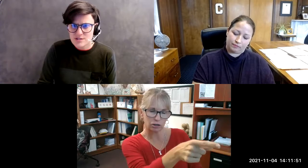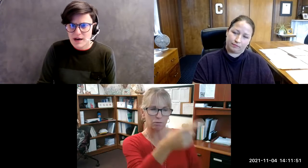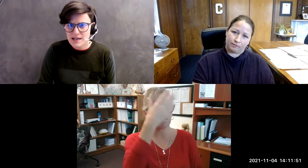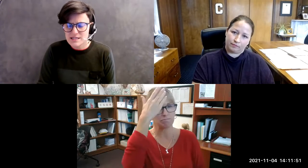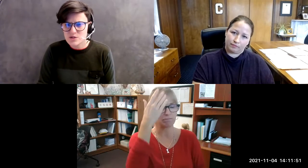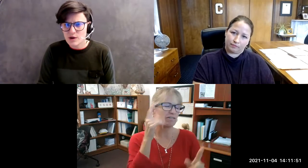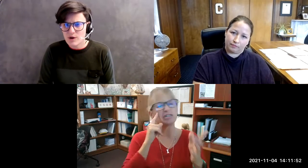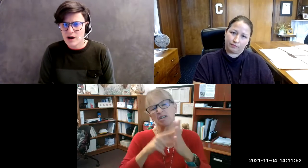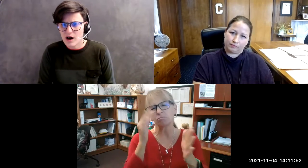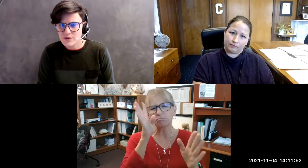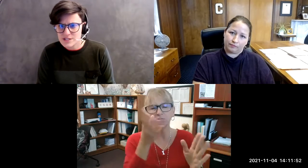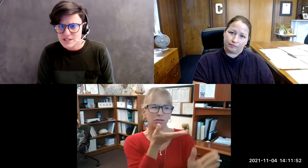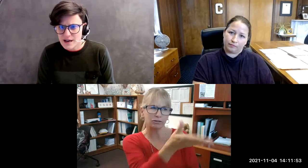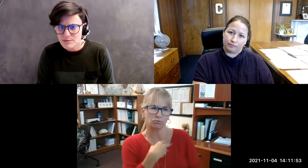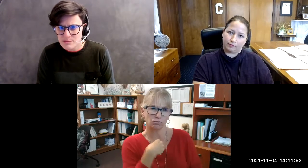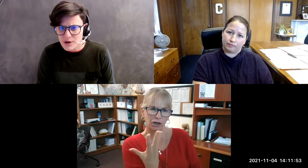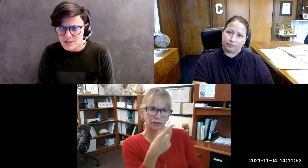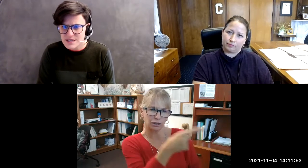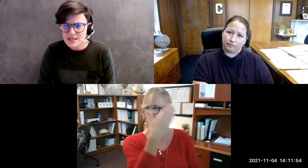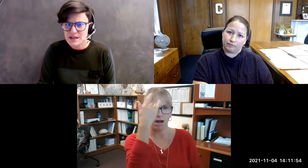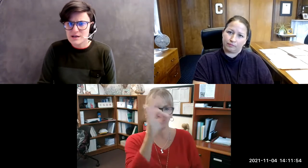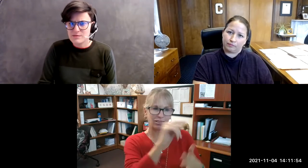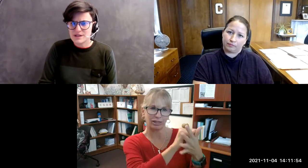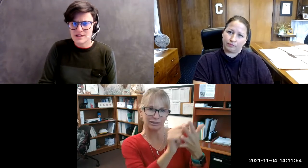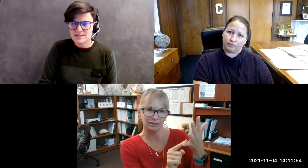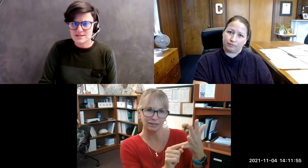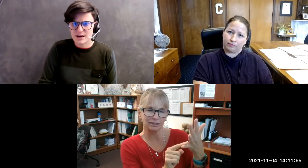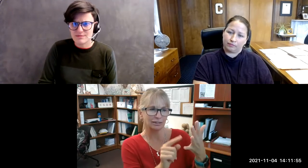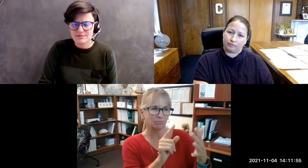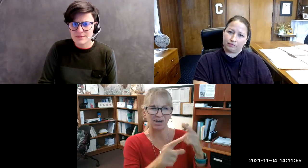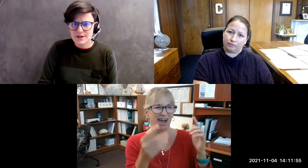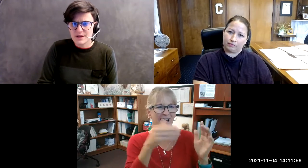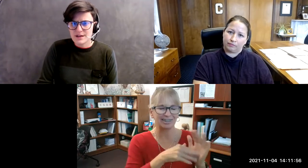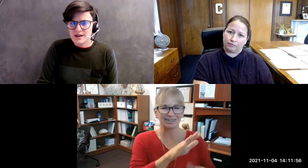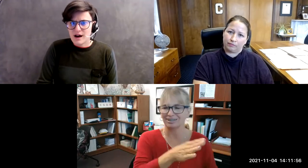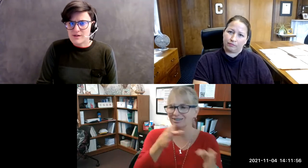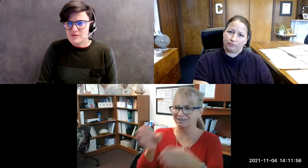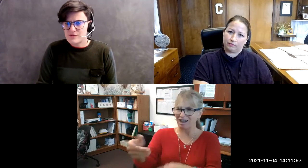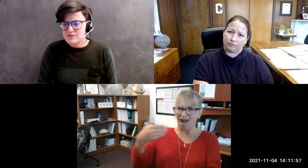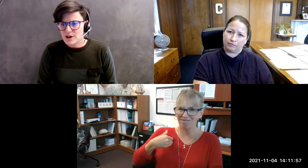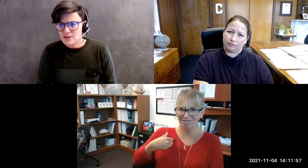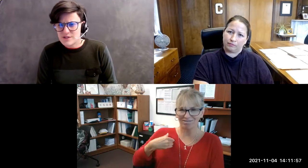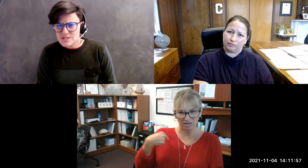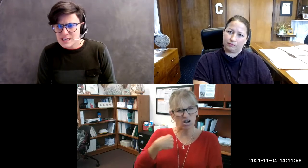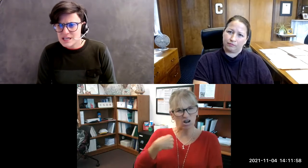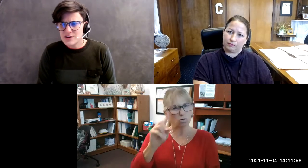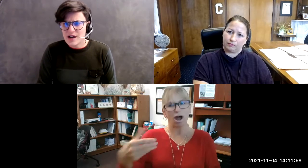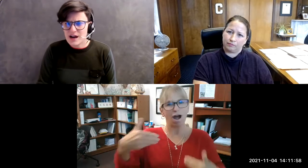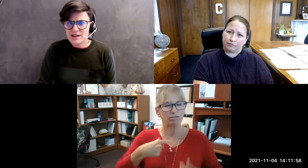unconscious bias? Do I want to offer it to that person because of the color of their skin or not.